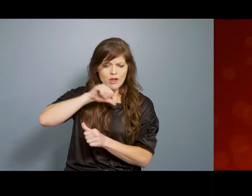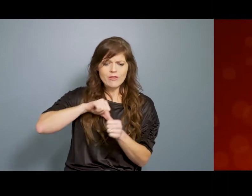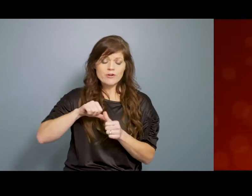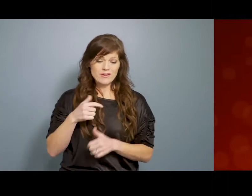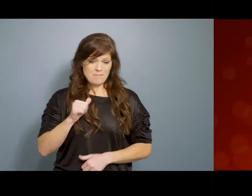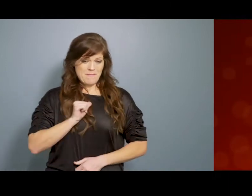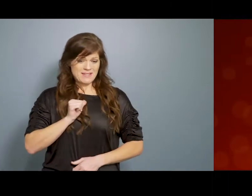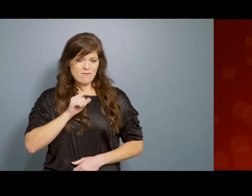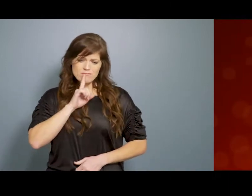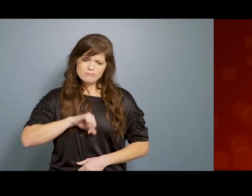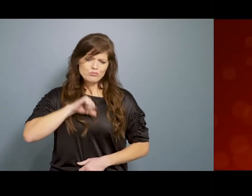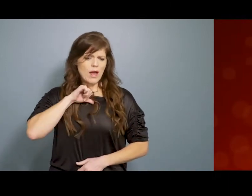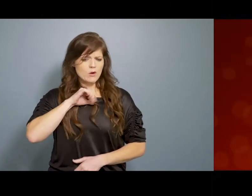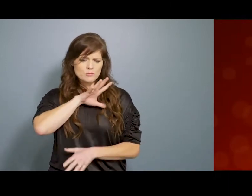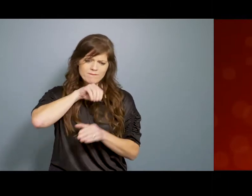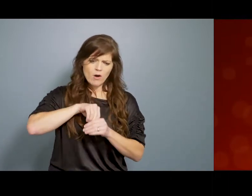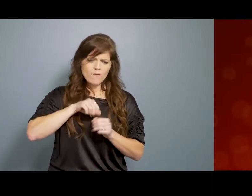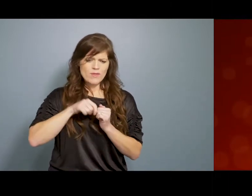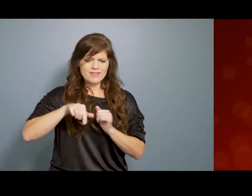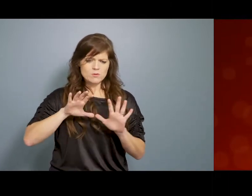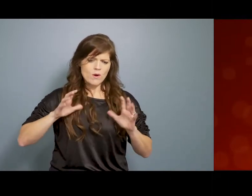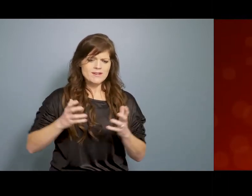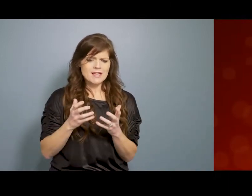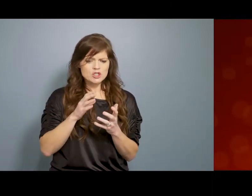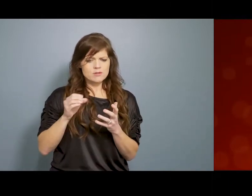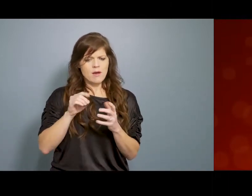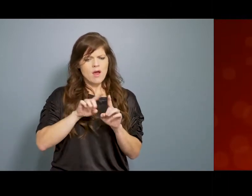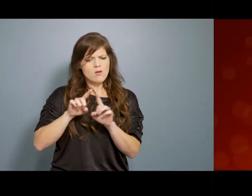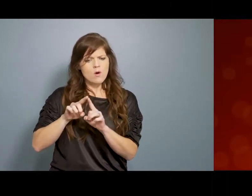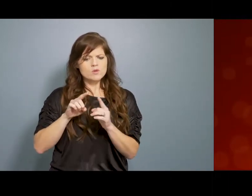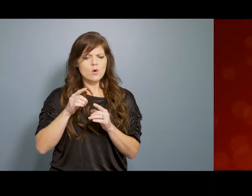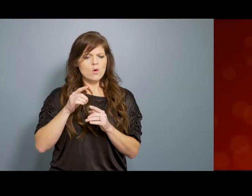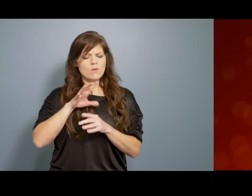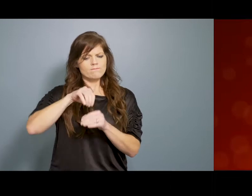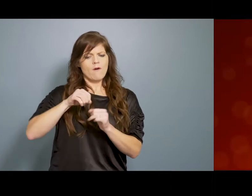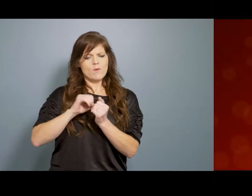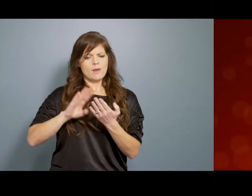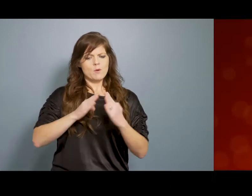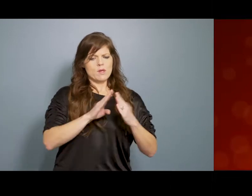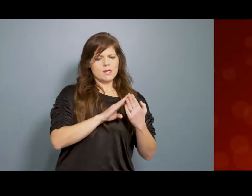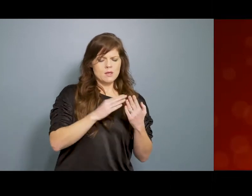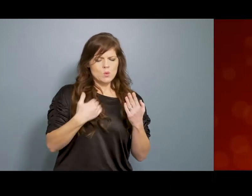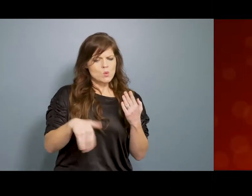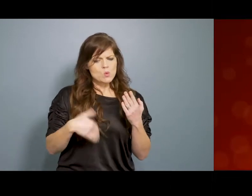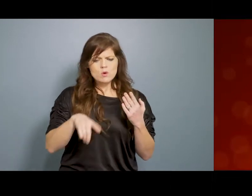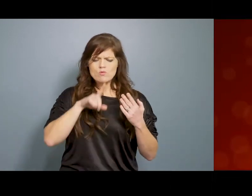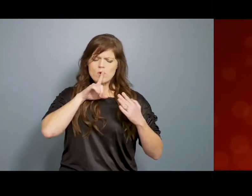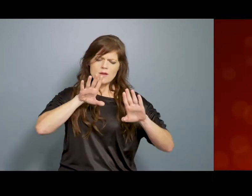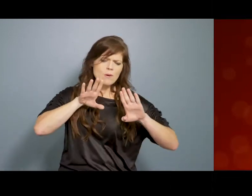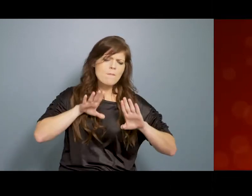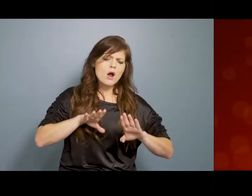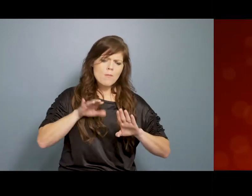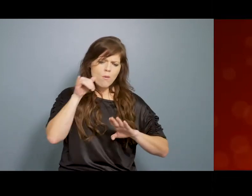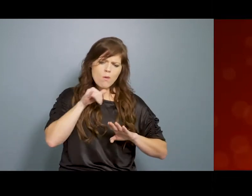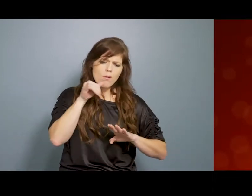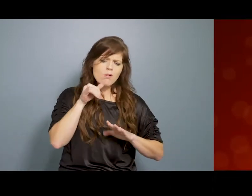organization and a part of the humanity that we've shown to each other and to our students. It's truly been remarkable, and it's been one of the great